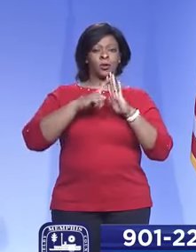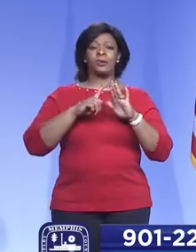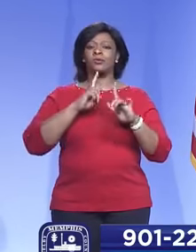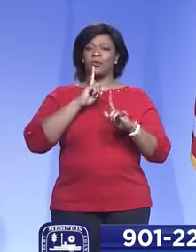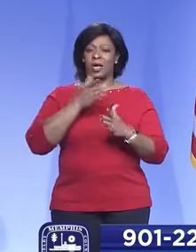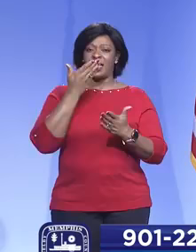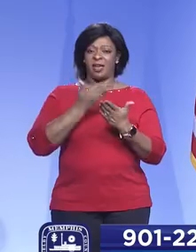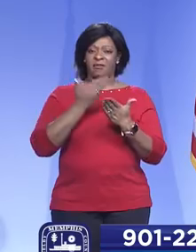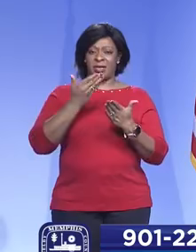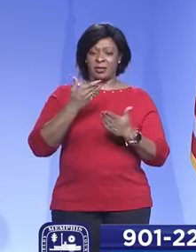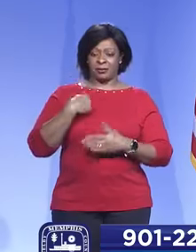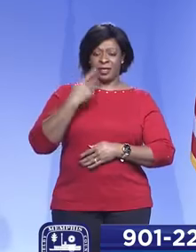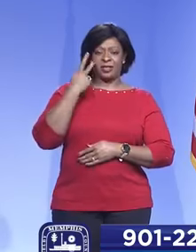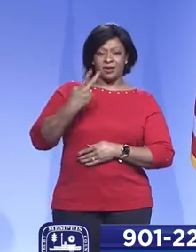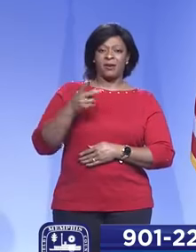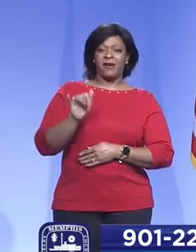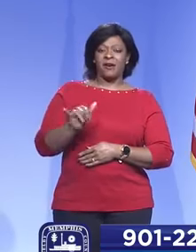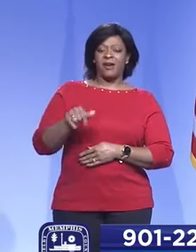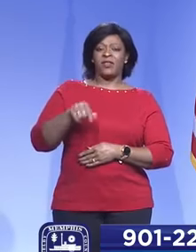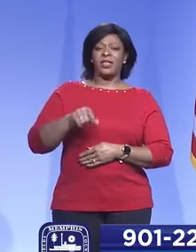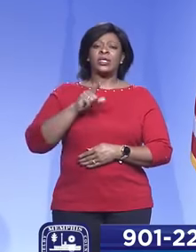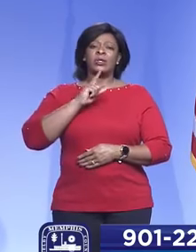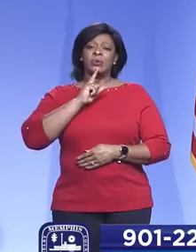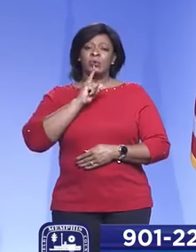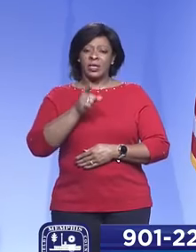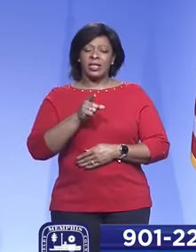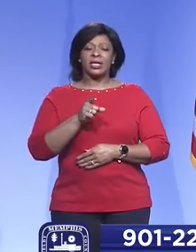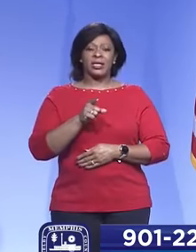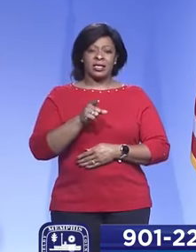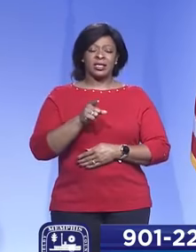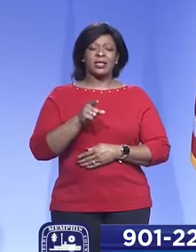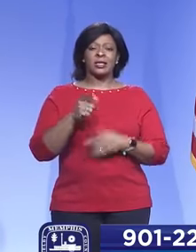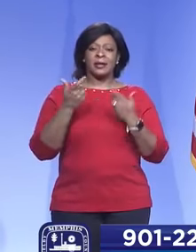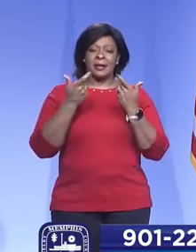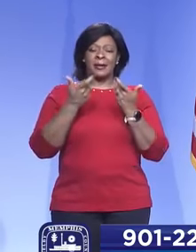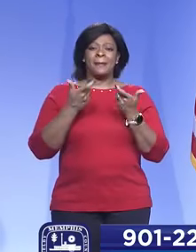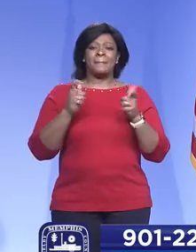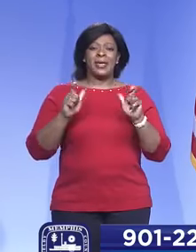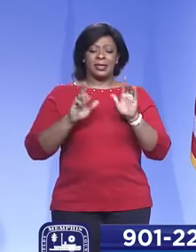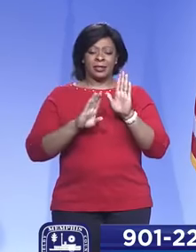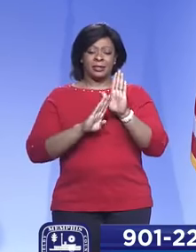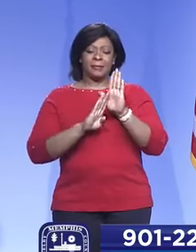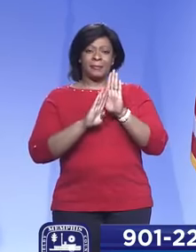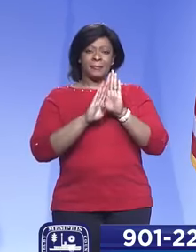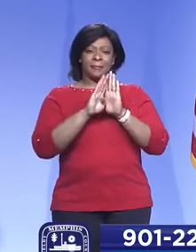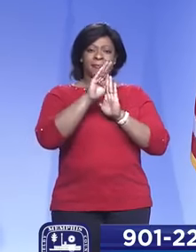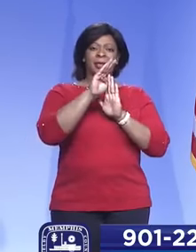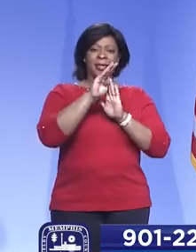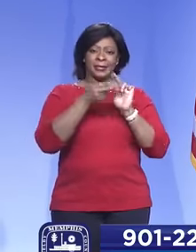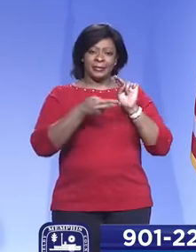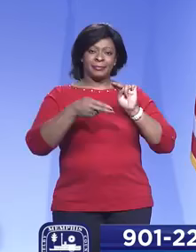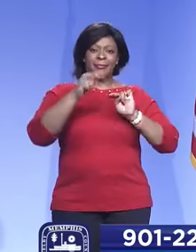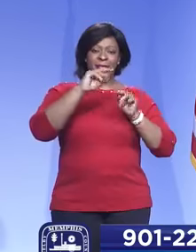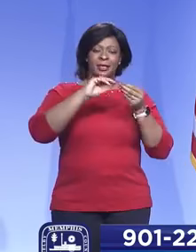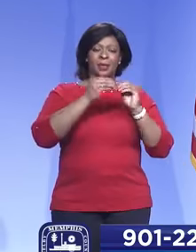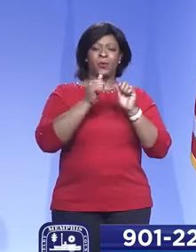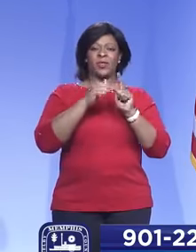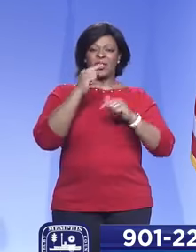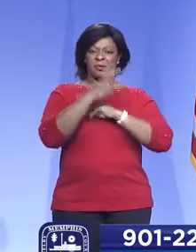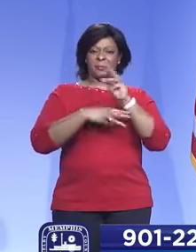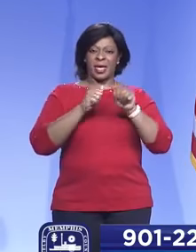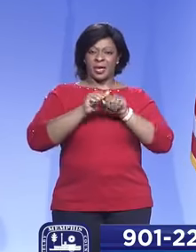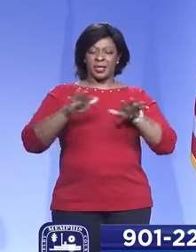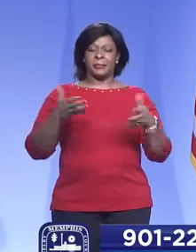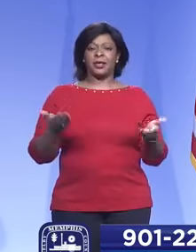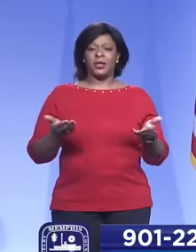to me is that this is really the biggest peak that we've experienced with the pandemic, and